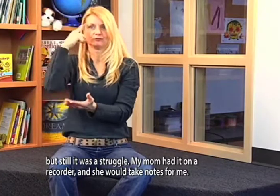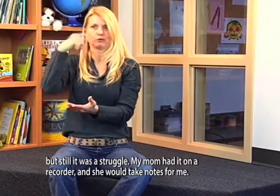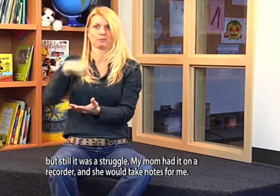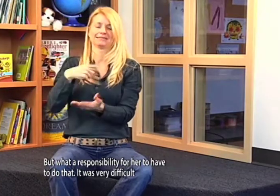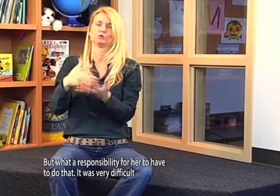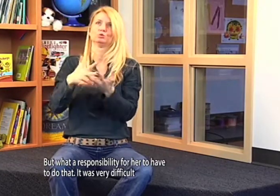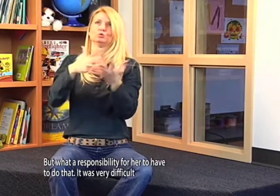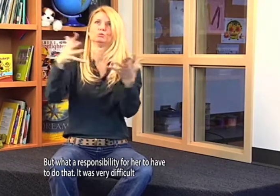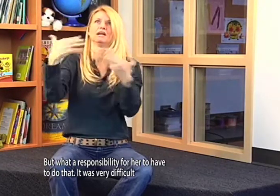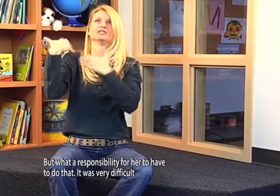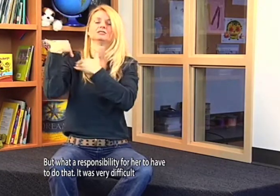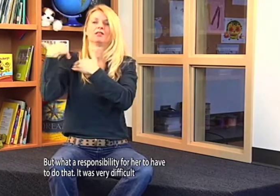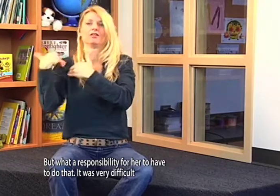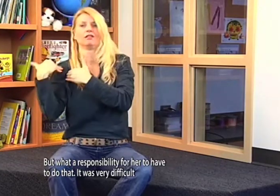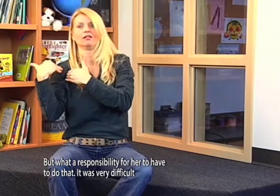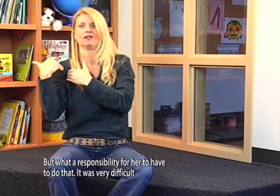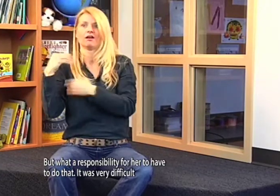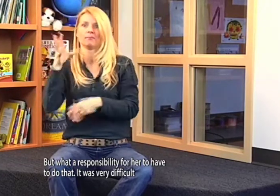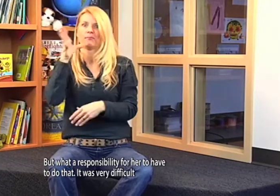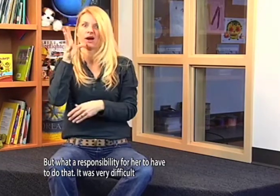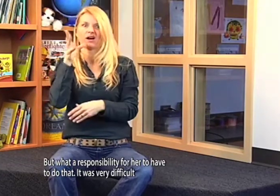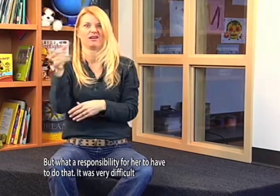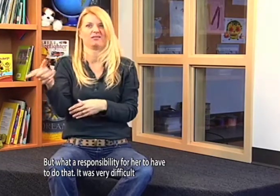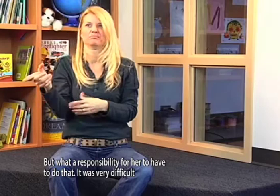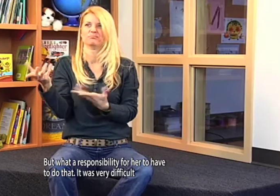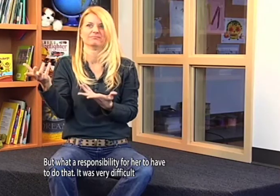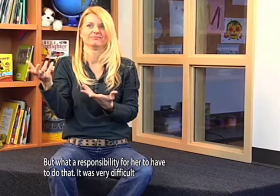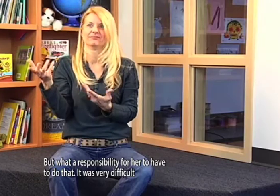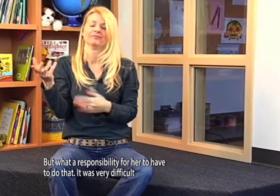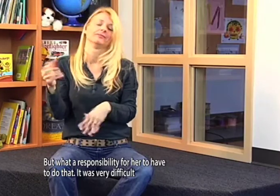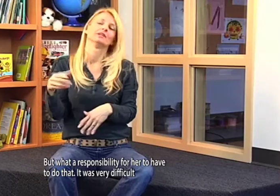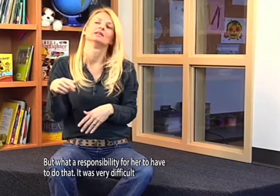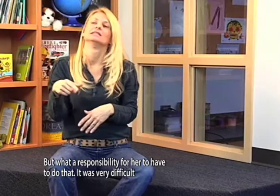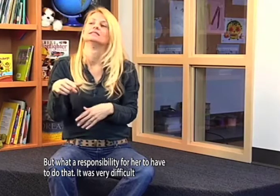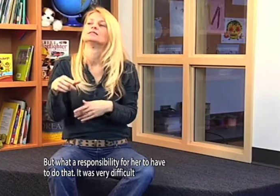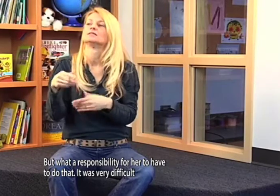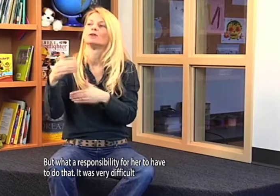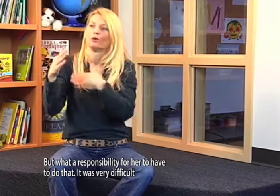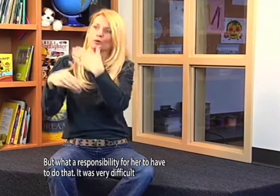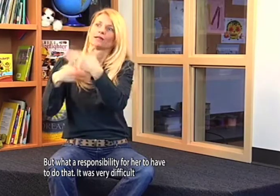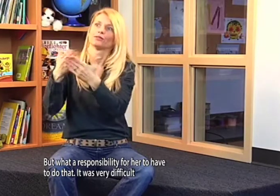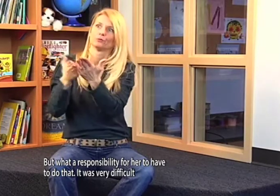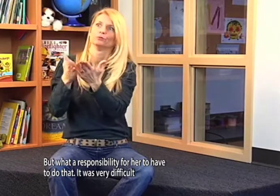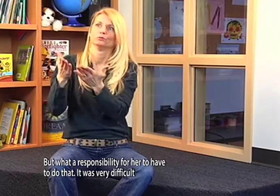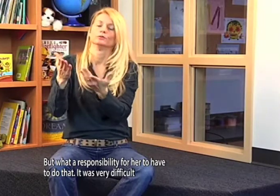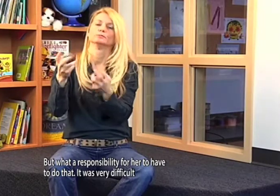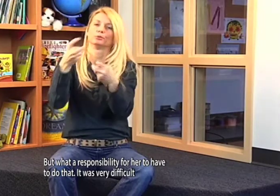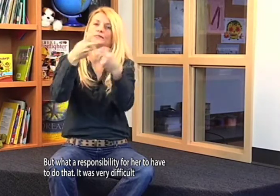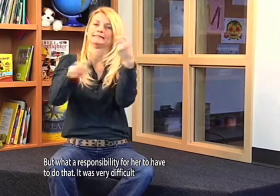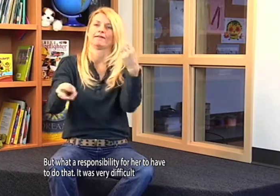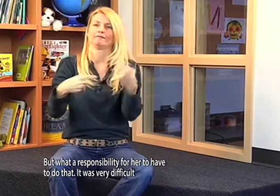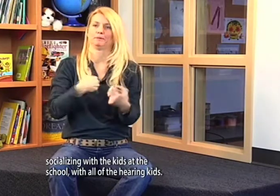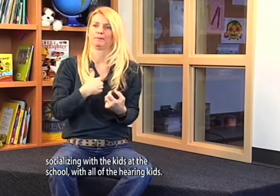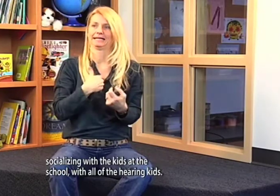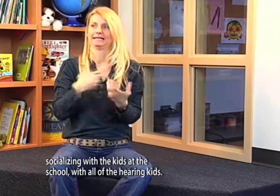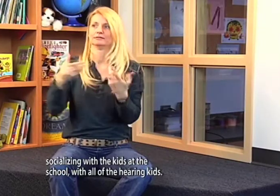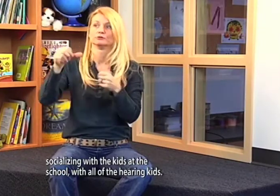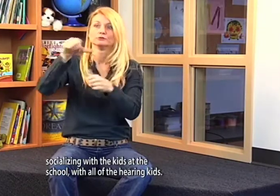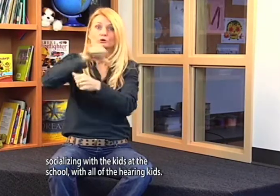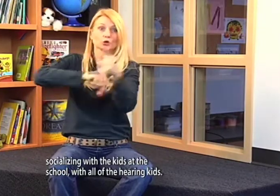me, but what a responsibility for her to have to do that. It was very difficult, socializing with